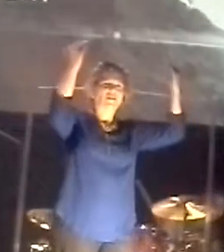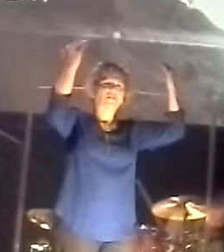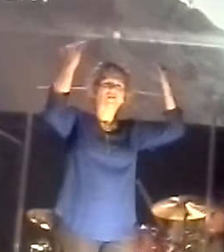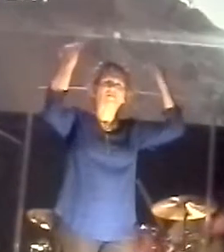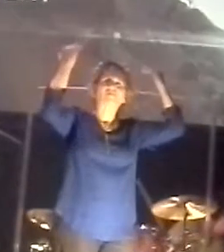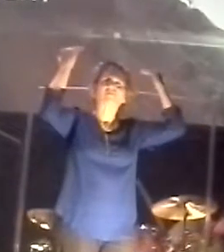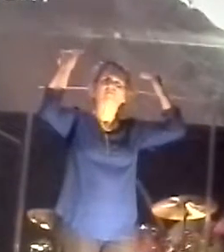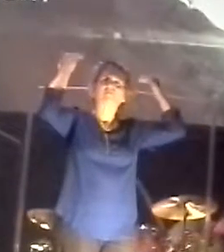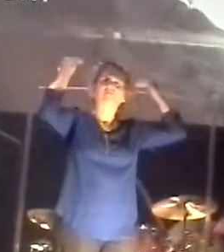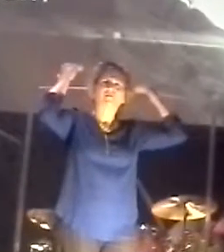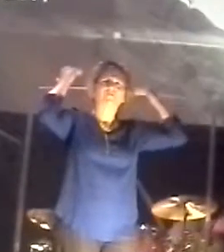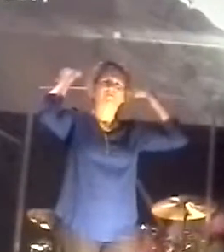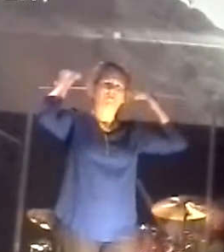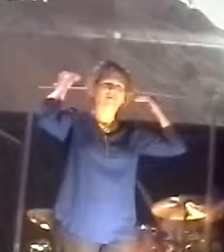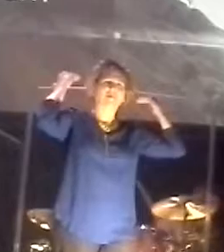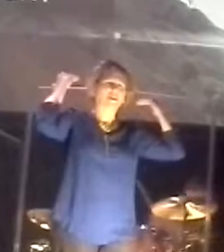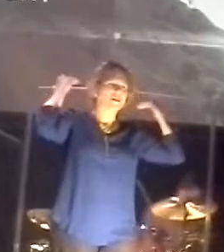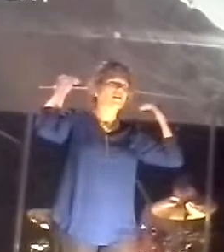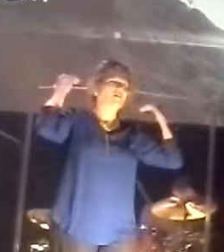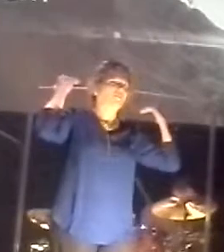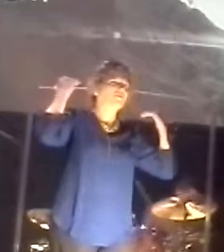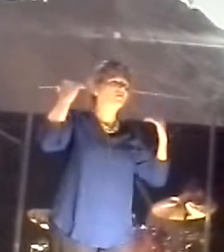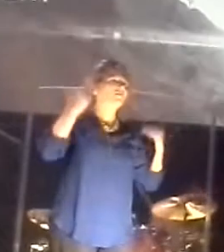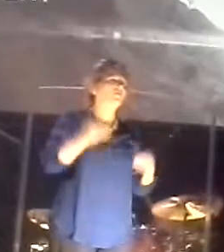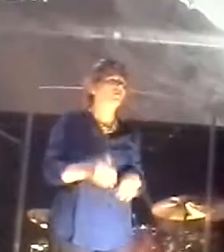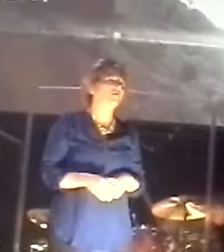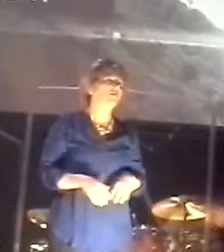beneath our shame.